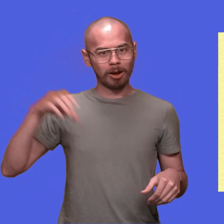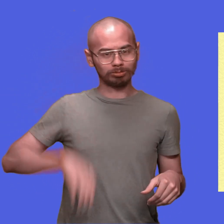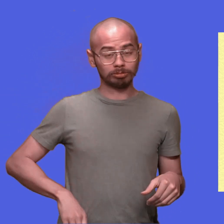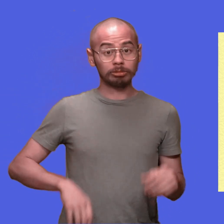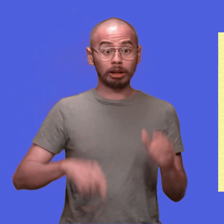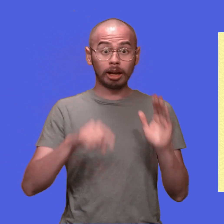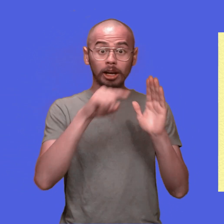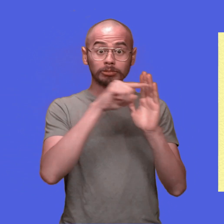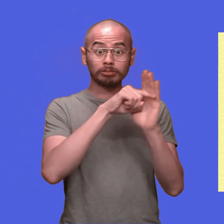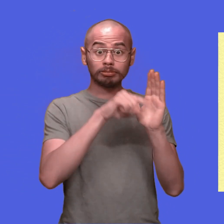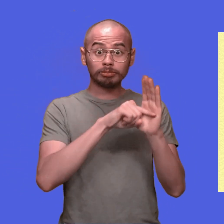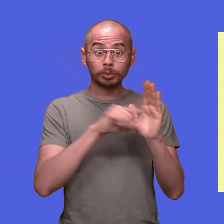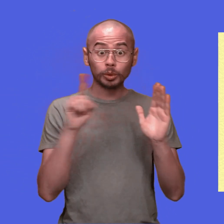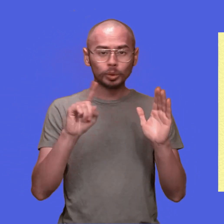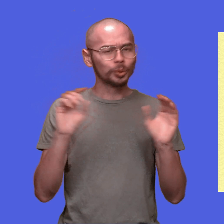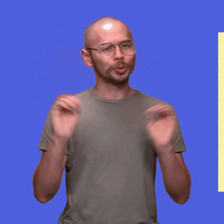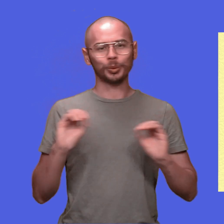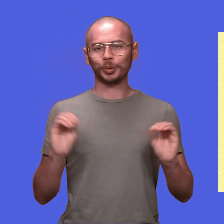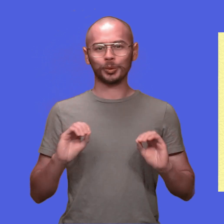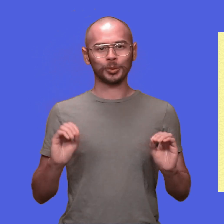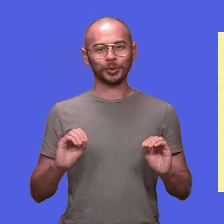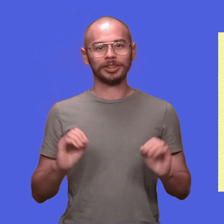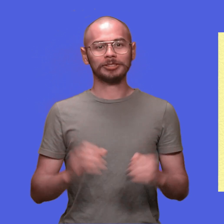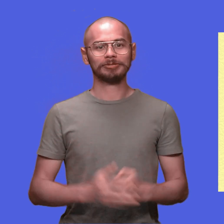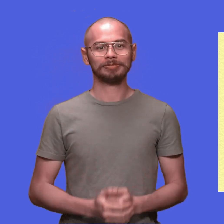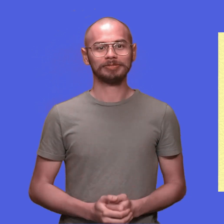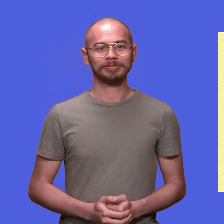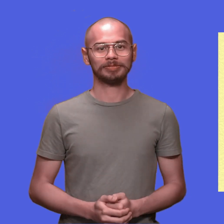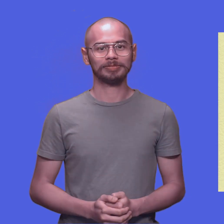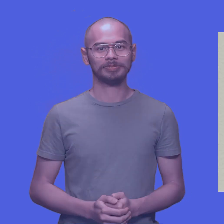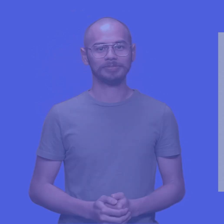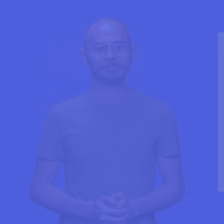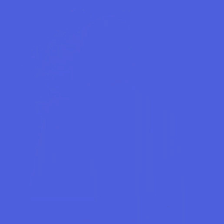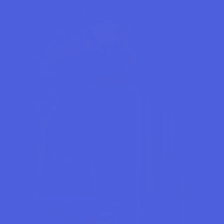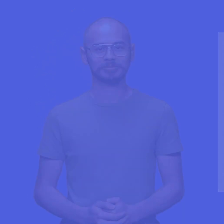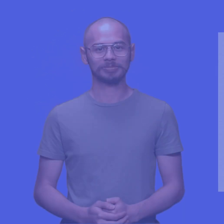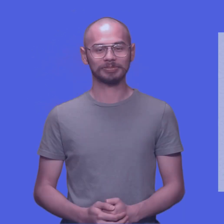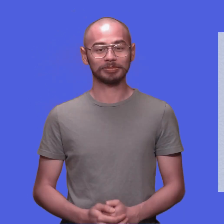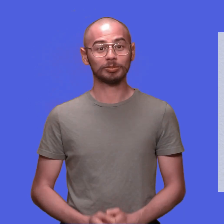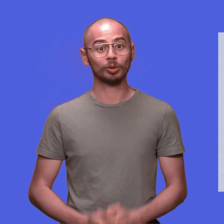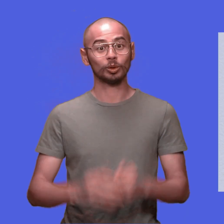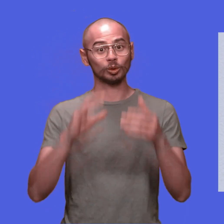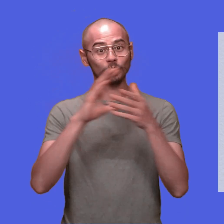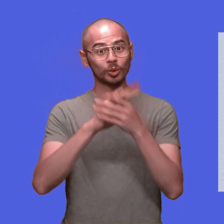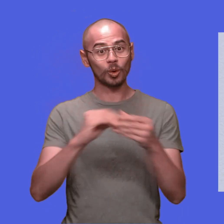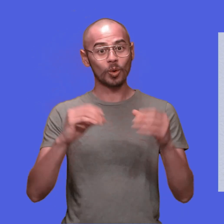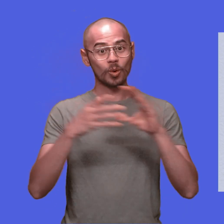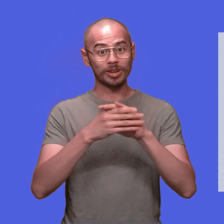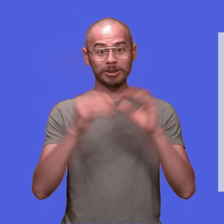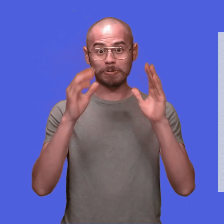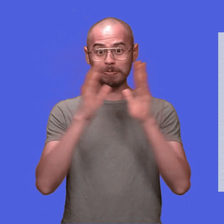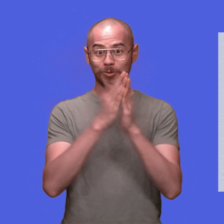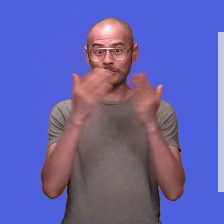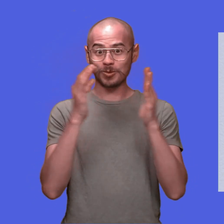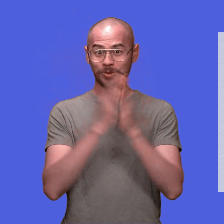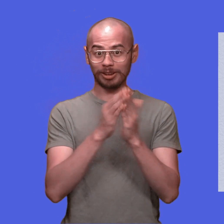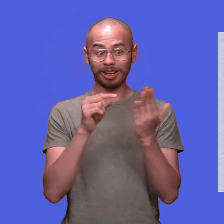modified version of the existing story you create. Image 11. More access for deaf children. By using Creative